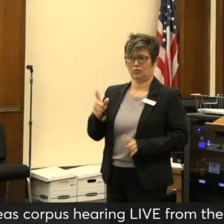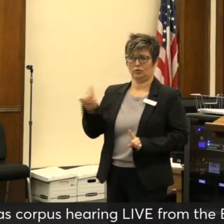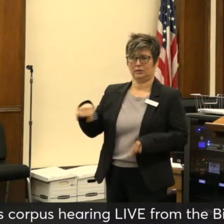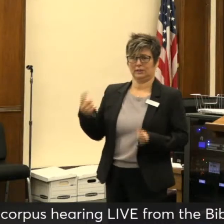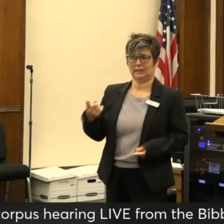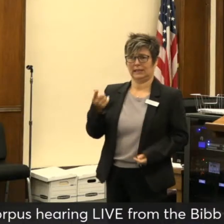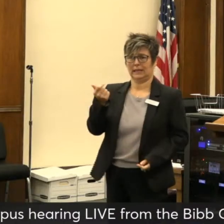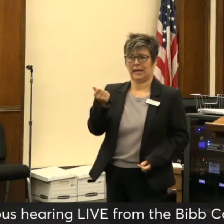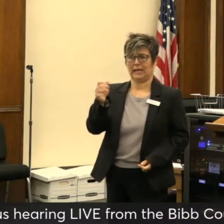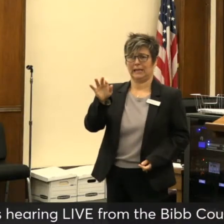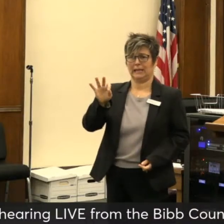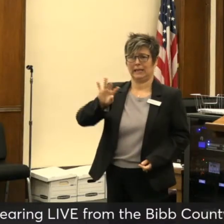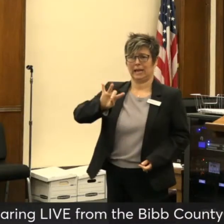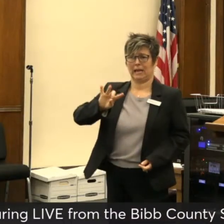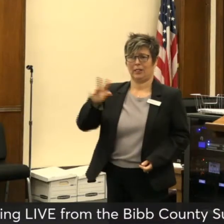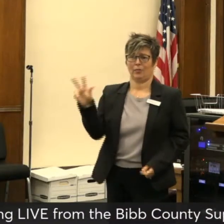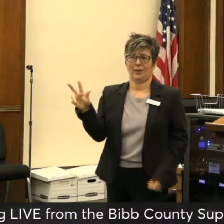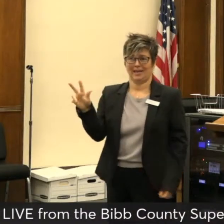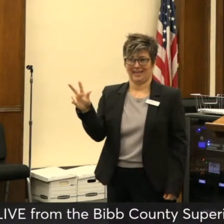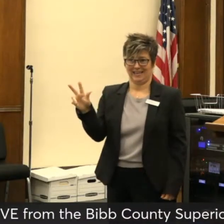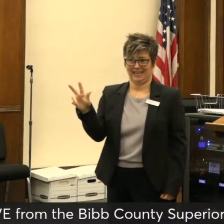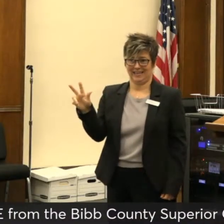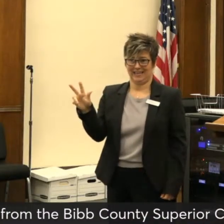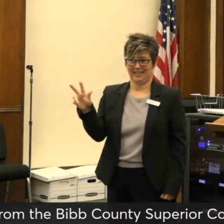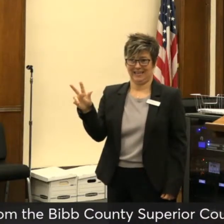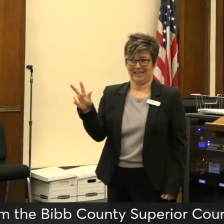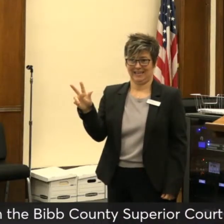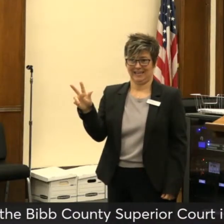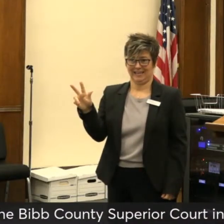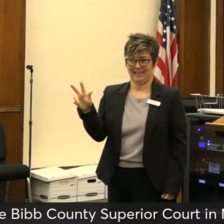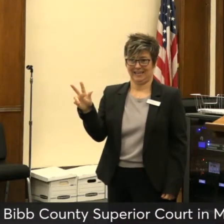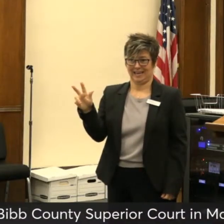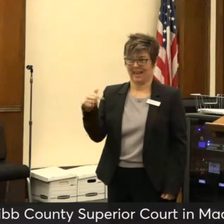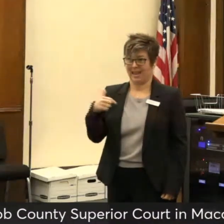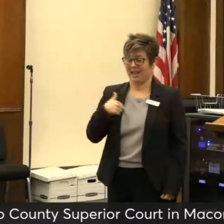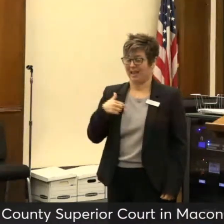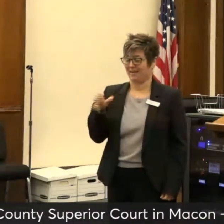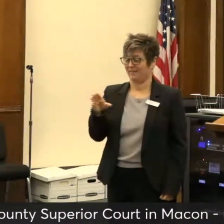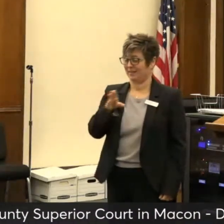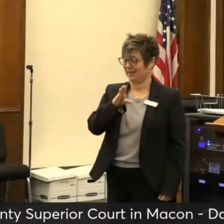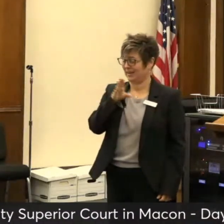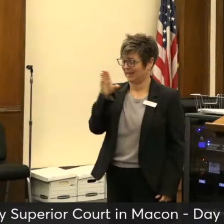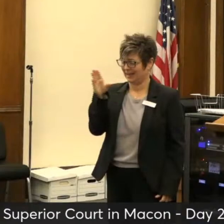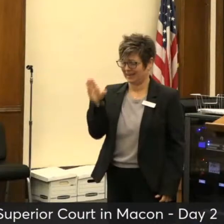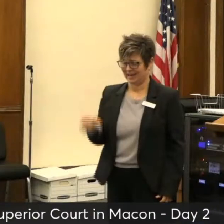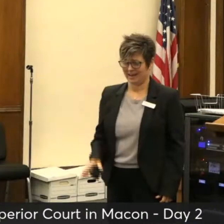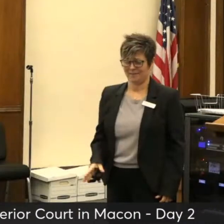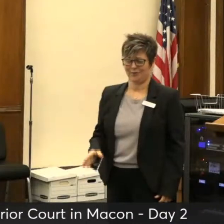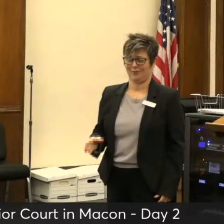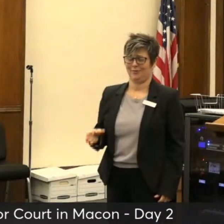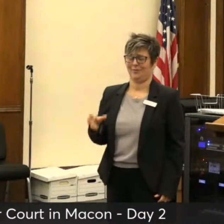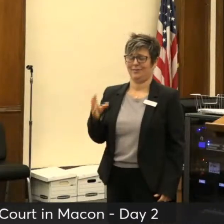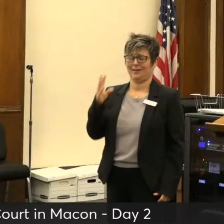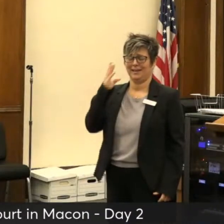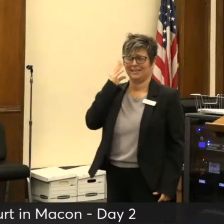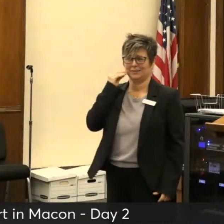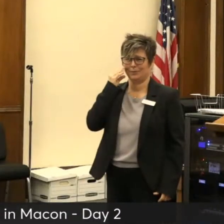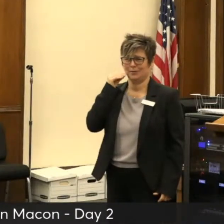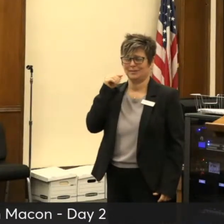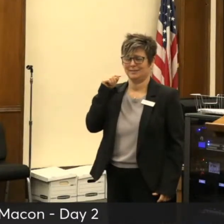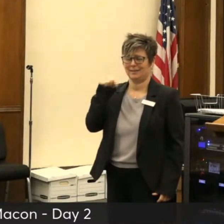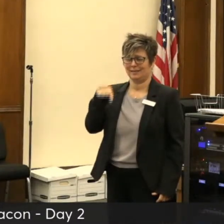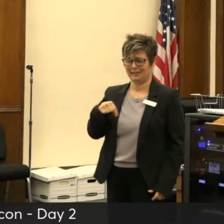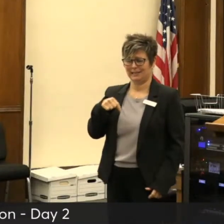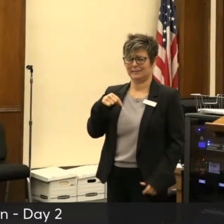1983, one way or the other, and I've never participated in any proceeding quite like this